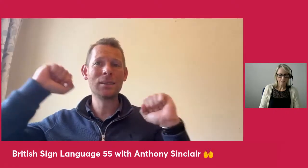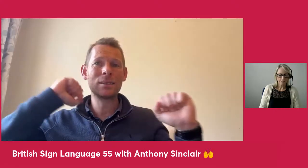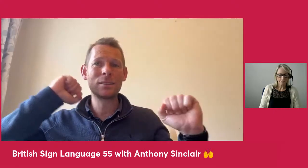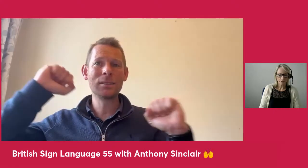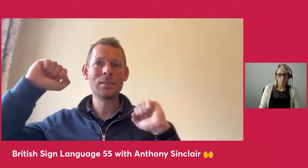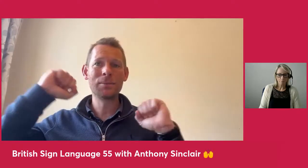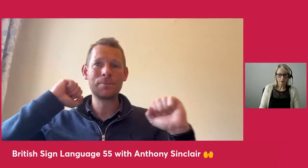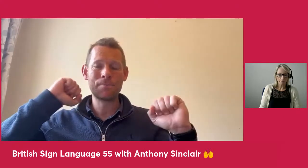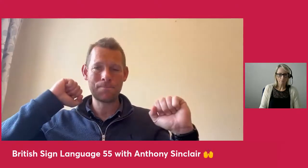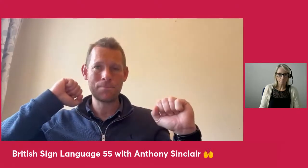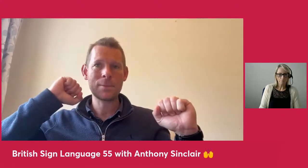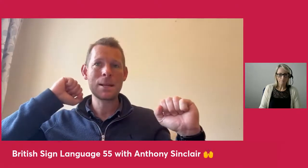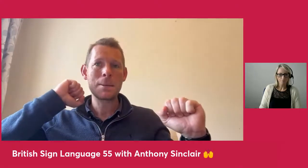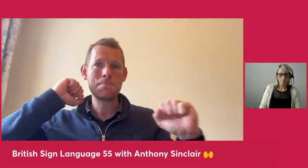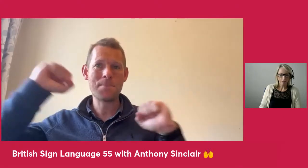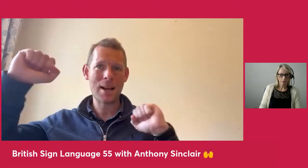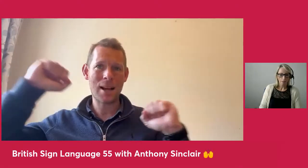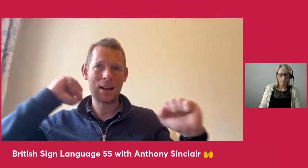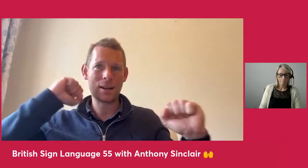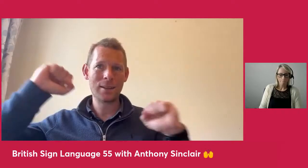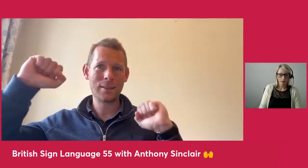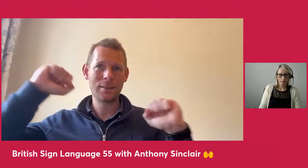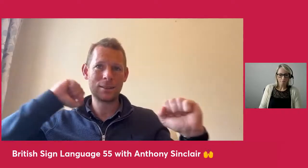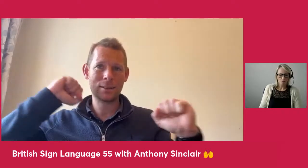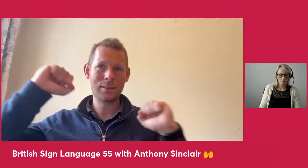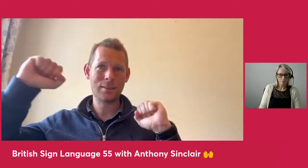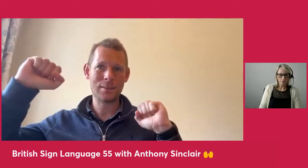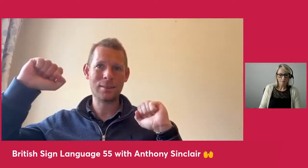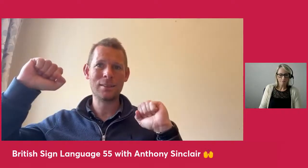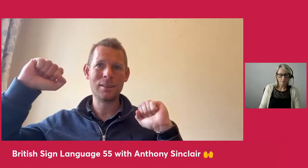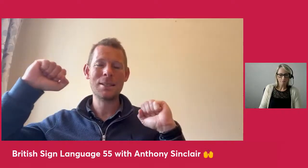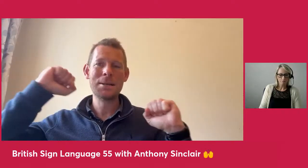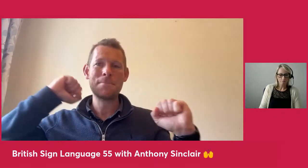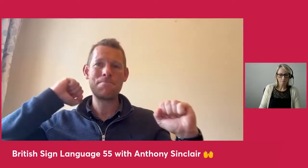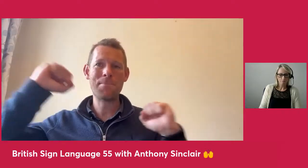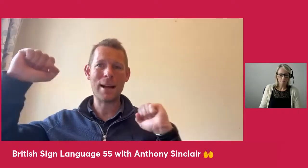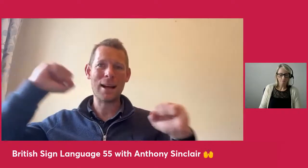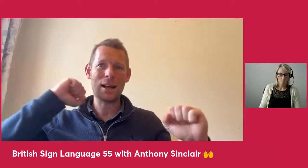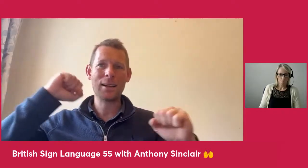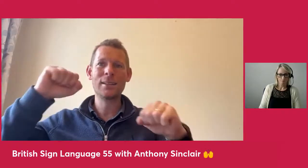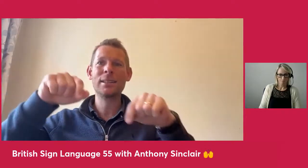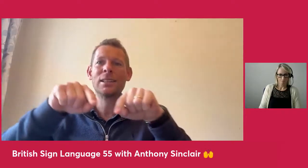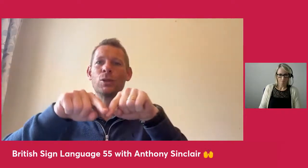So this is the sign for bathroom, bathroom,